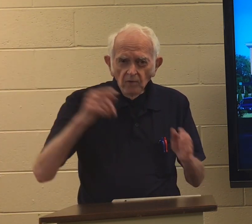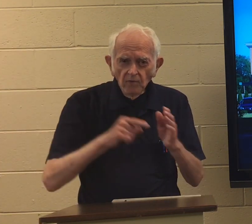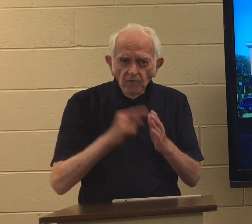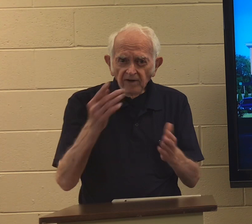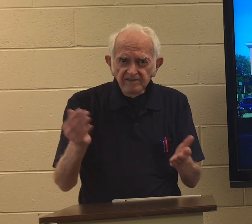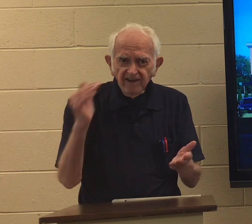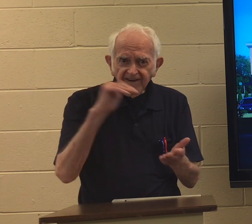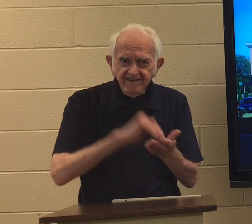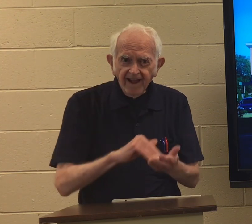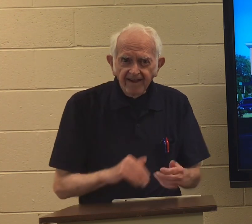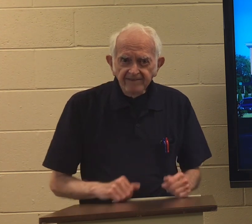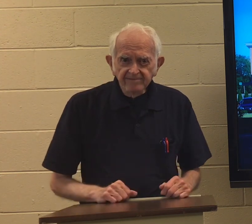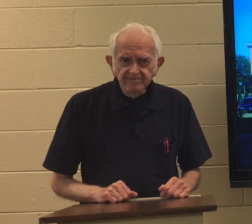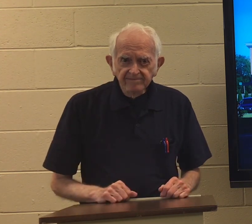Hello, once again.